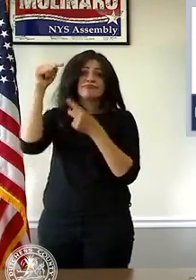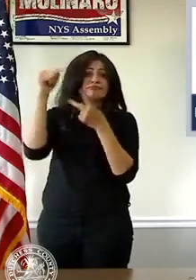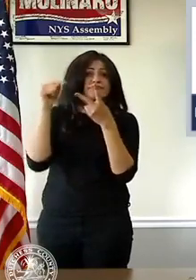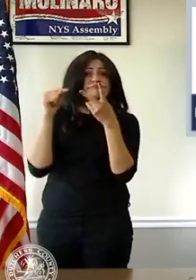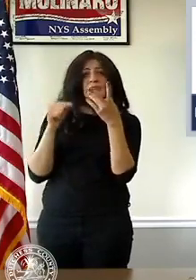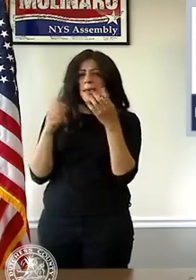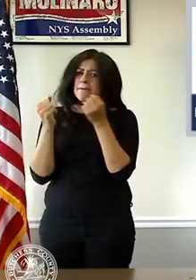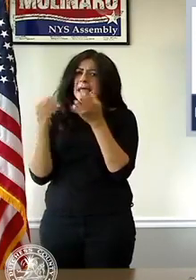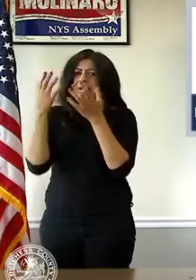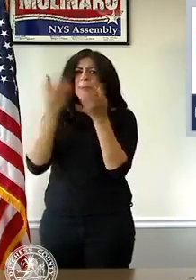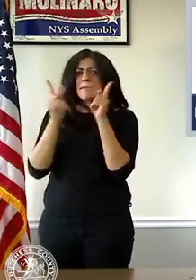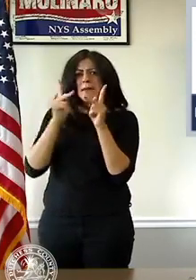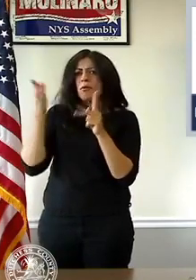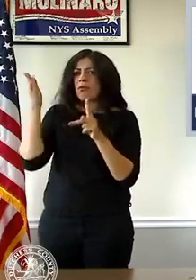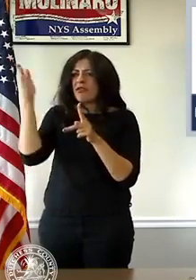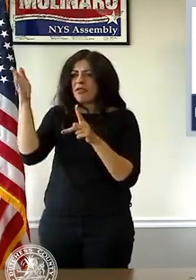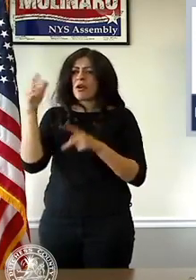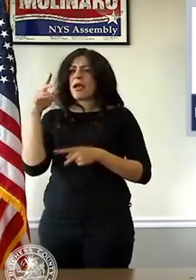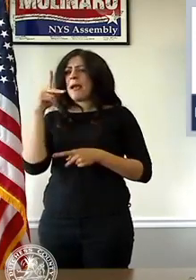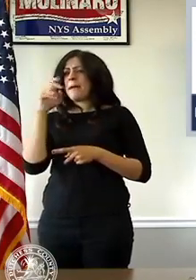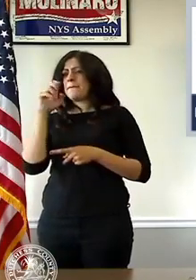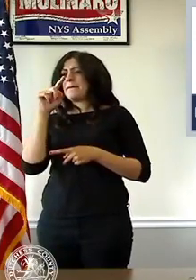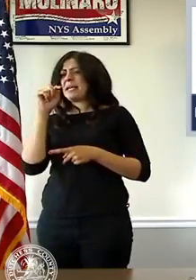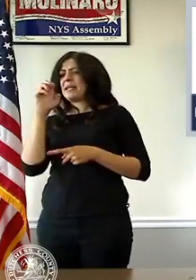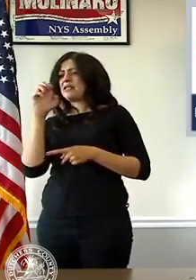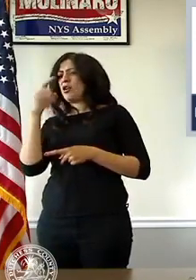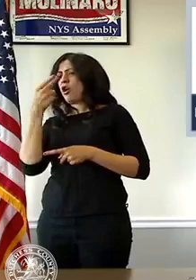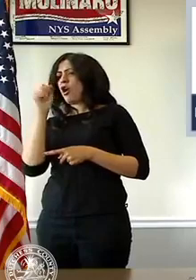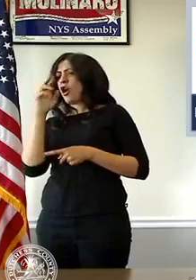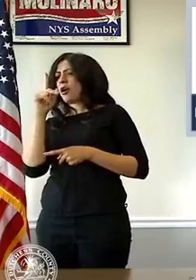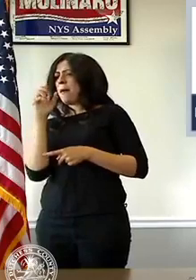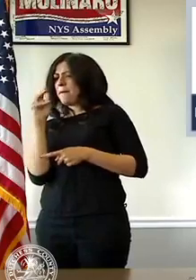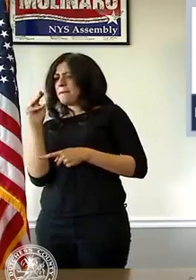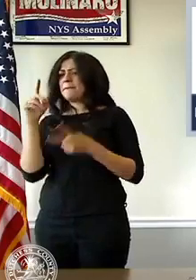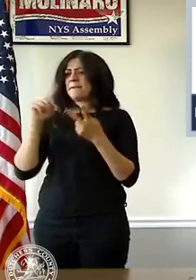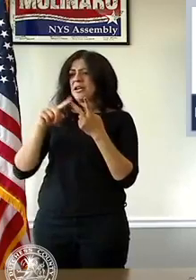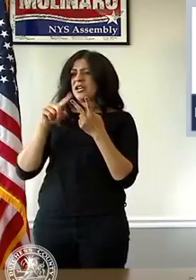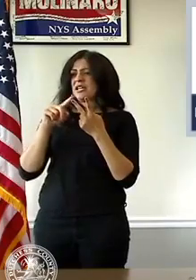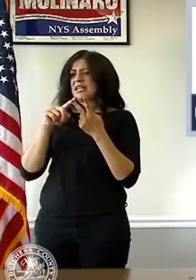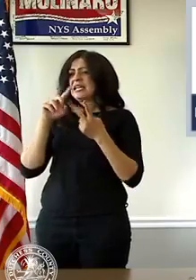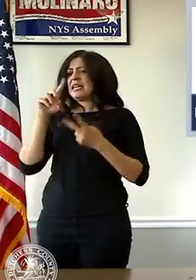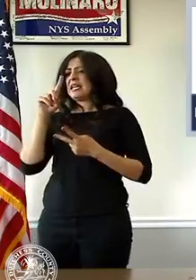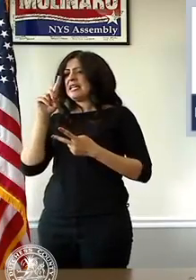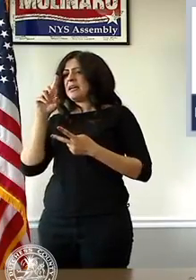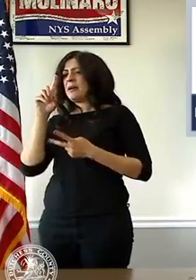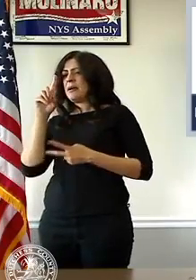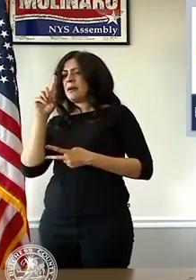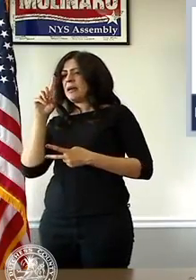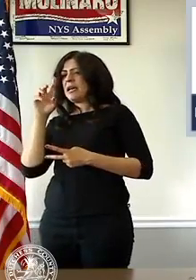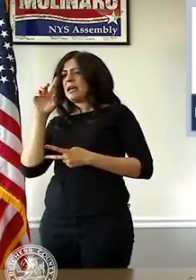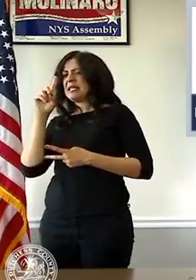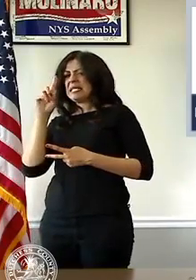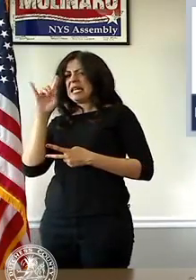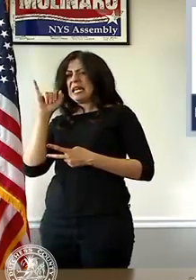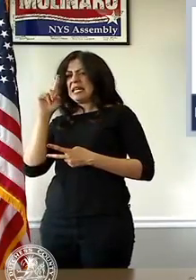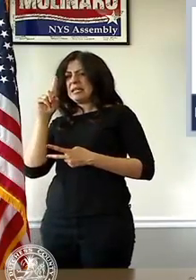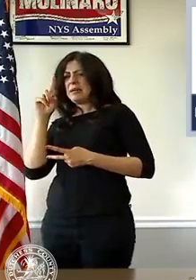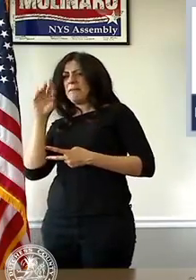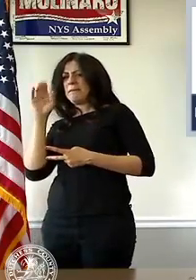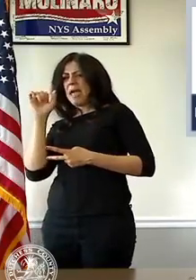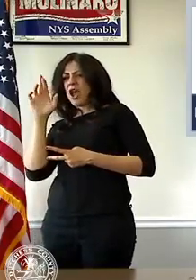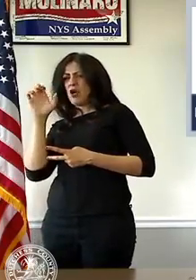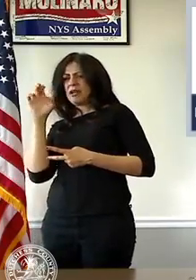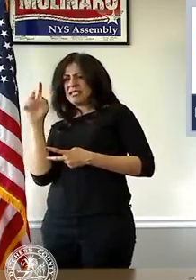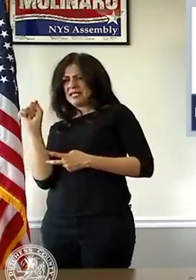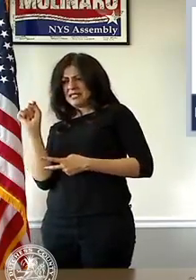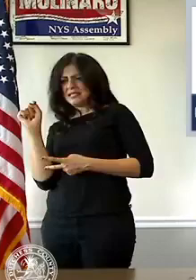Lawler, Pete Harcum, or Kevin Cahill, your state legislators are taking calls and they're advocating for you.